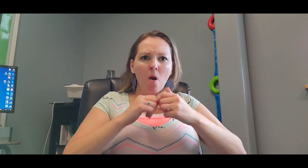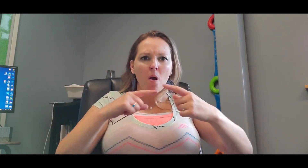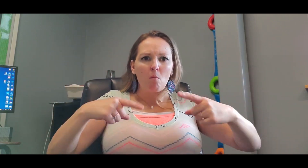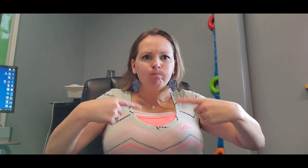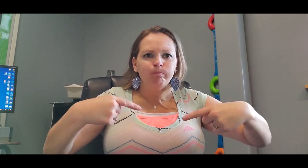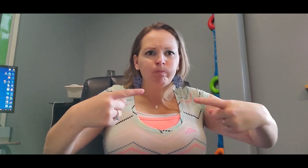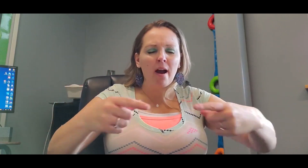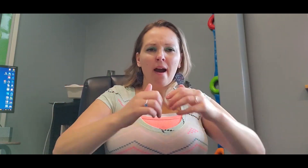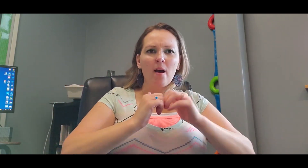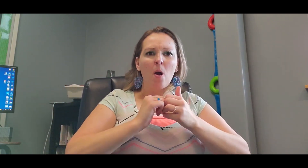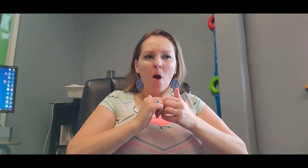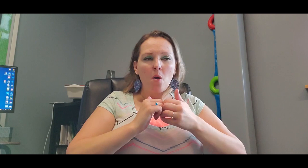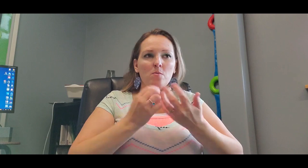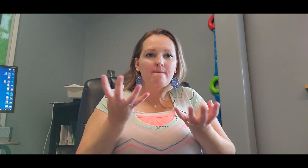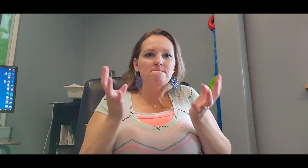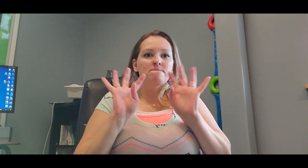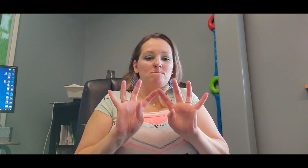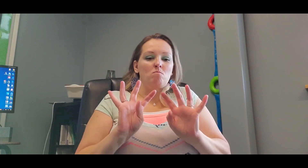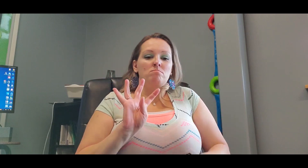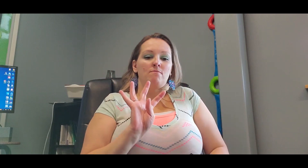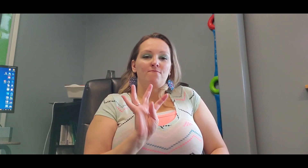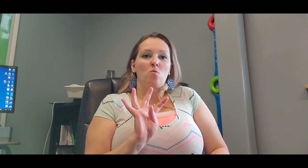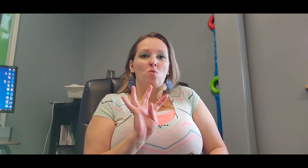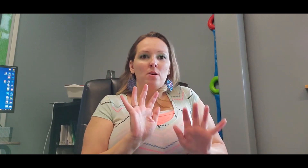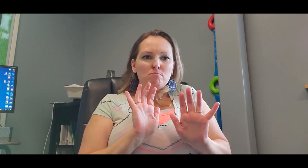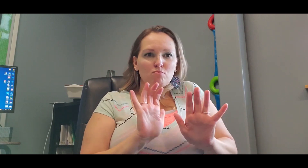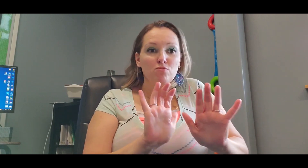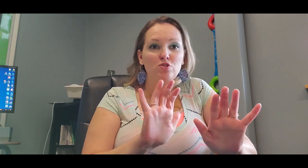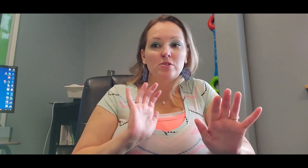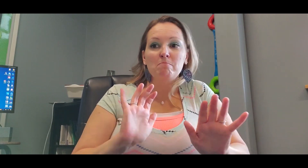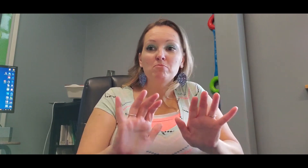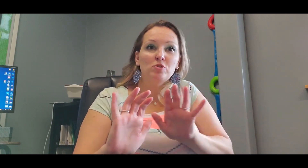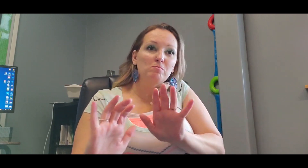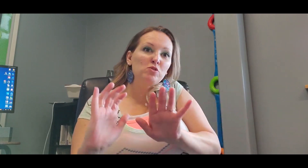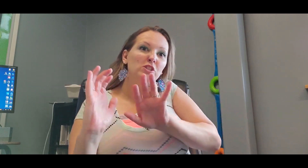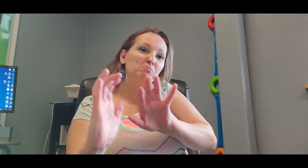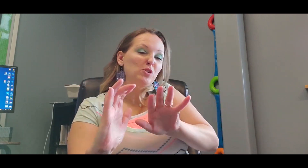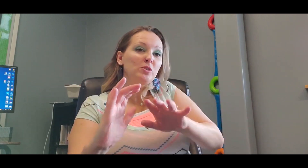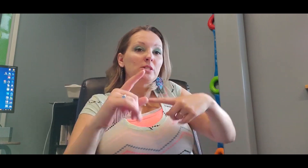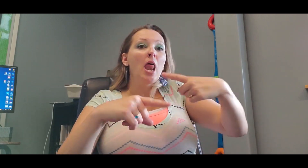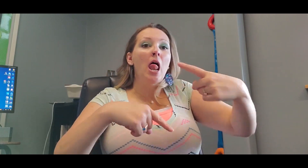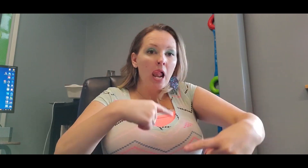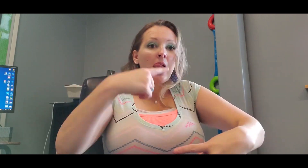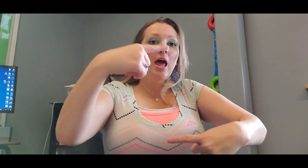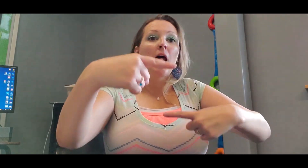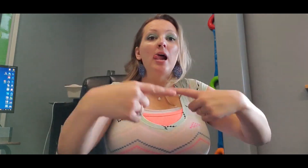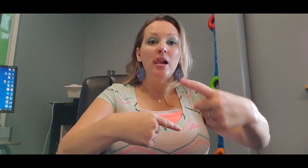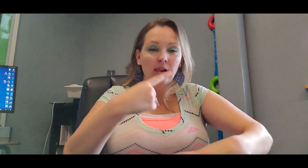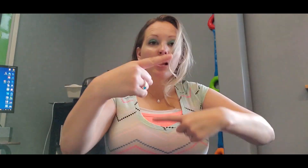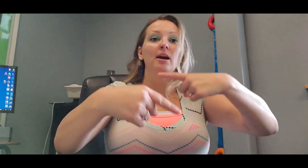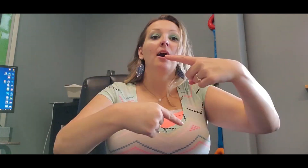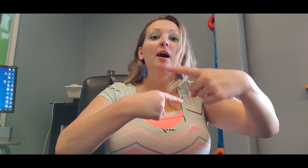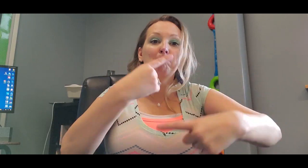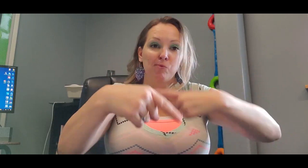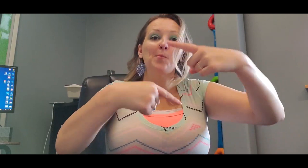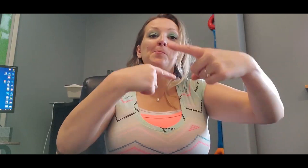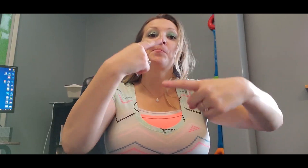They think, how can we roll this? They stand behind it, and they all start to push, and it eventually starts to